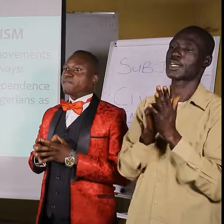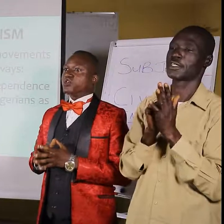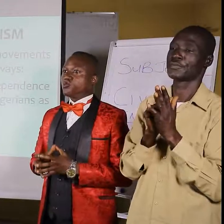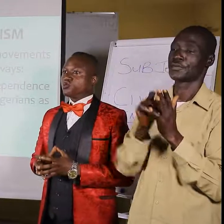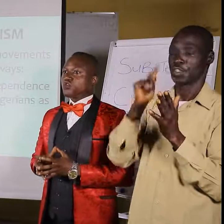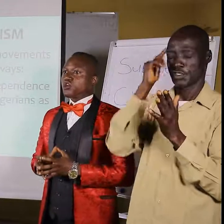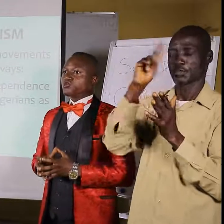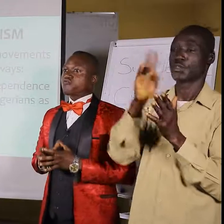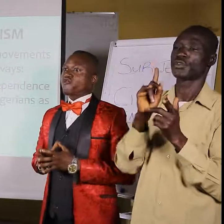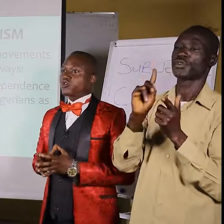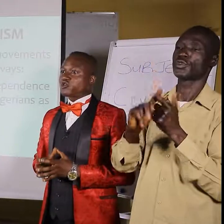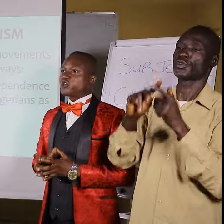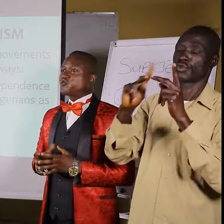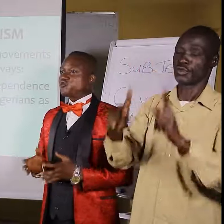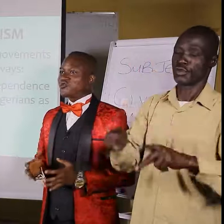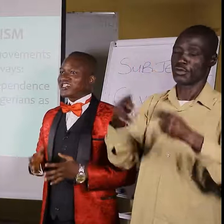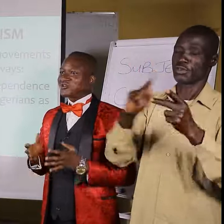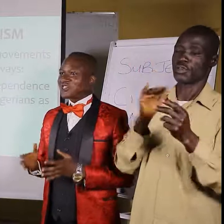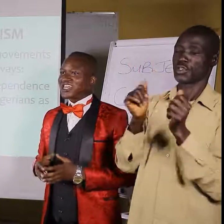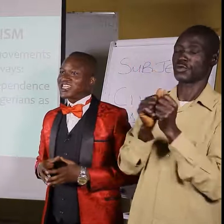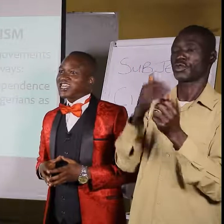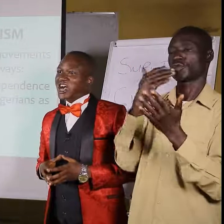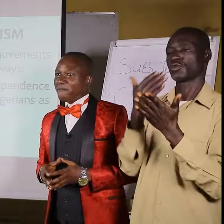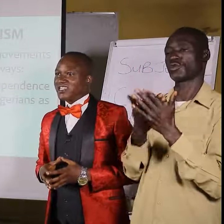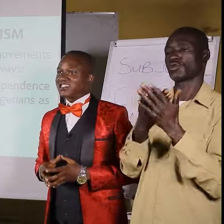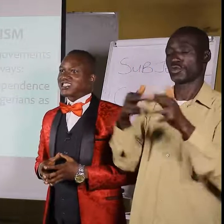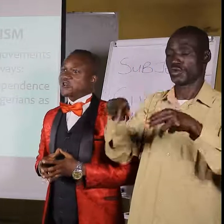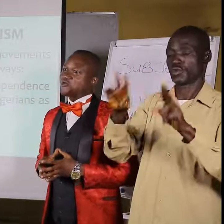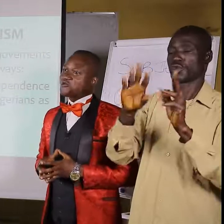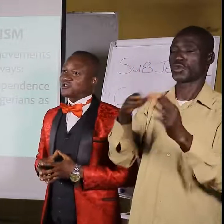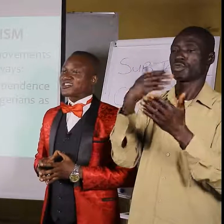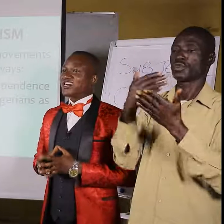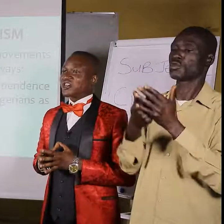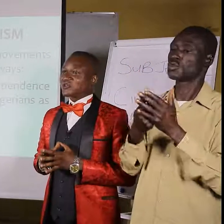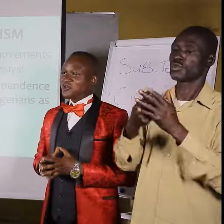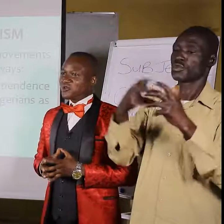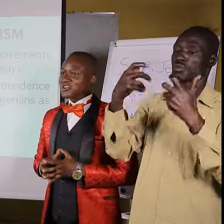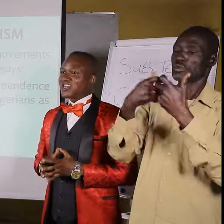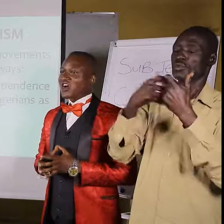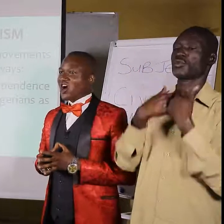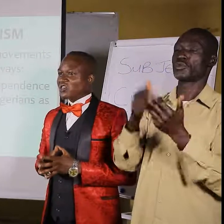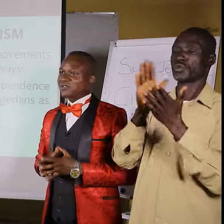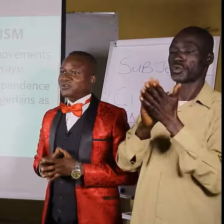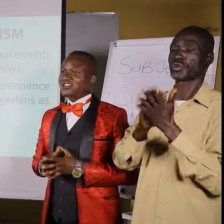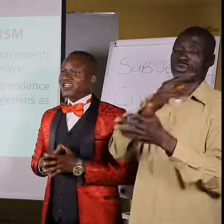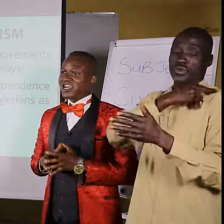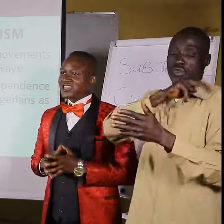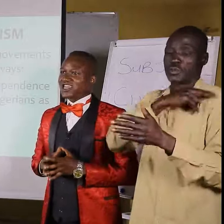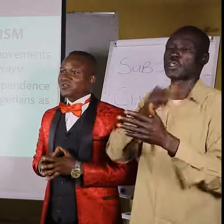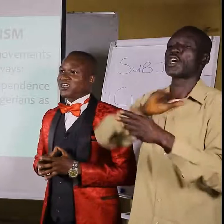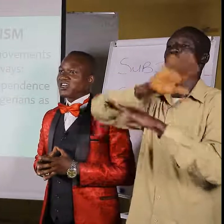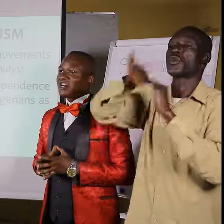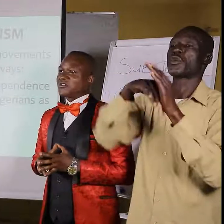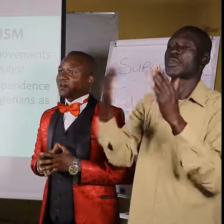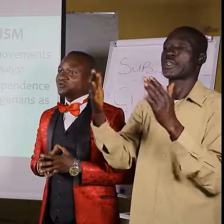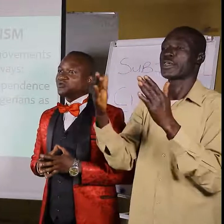the government use to provide us with good and social amenities like good roads, schools, hospitals,